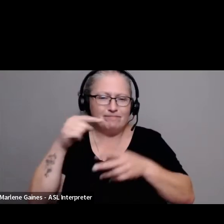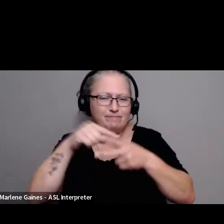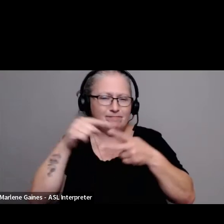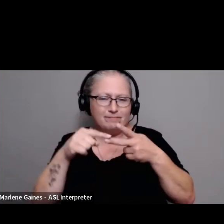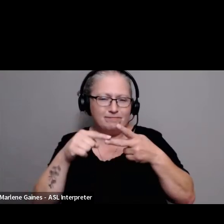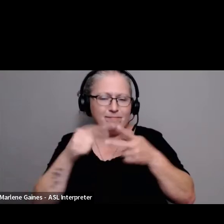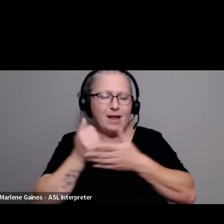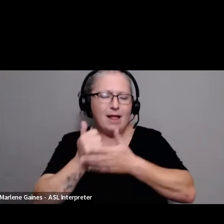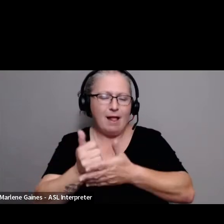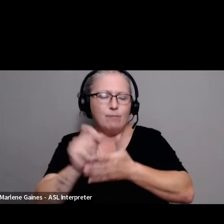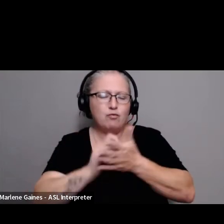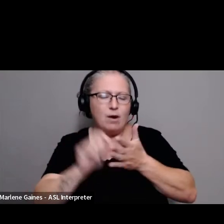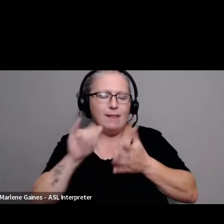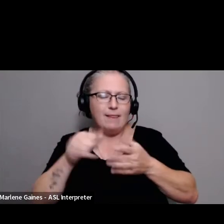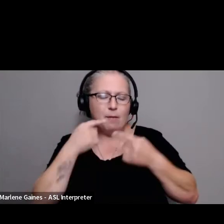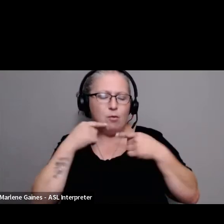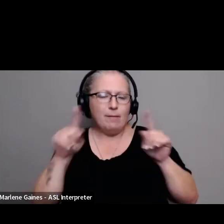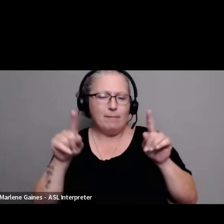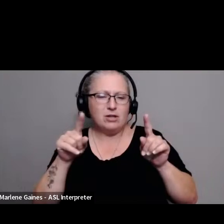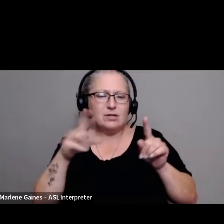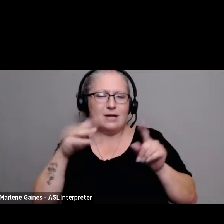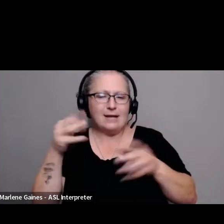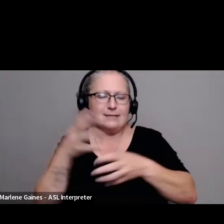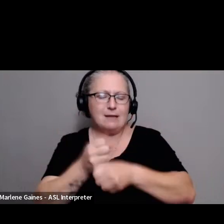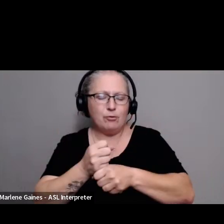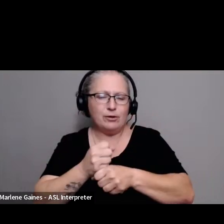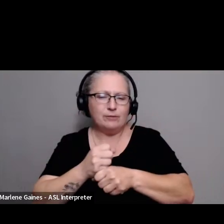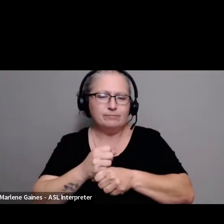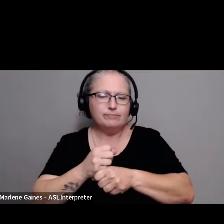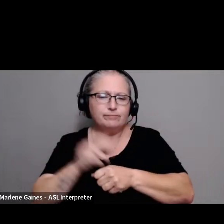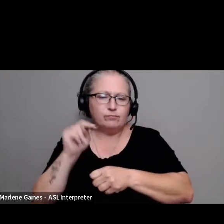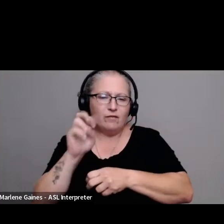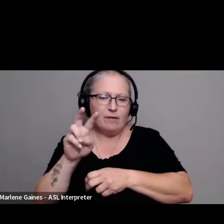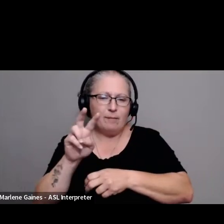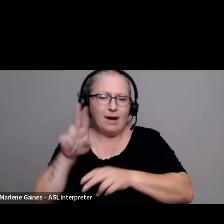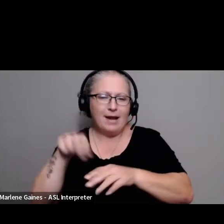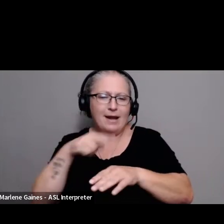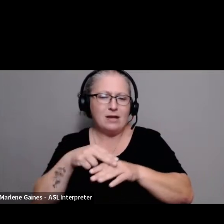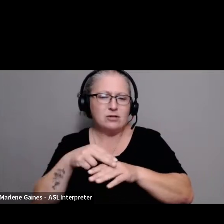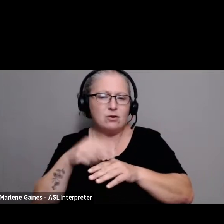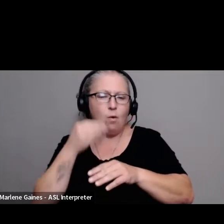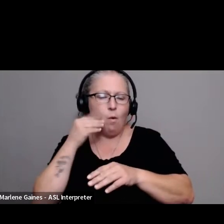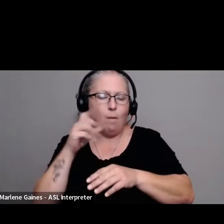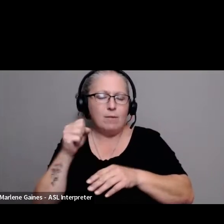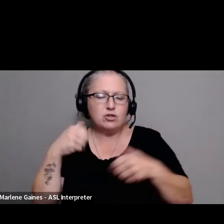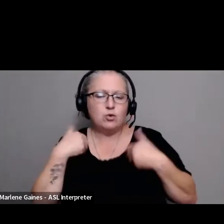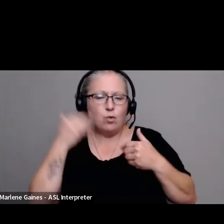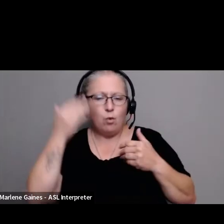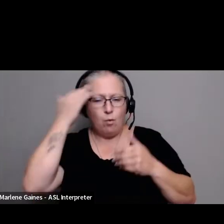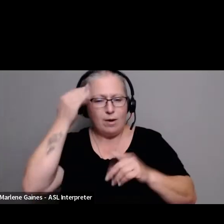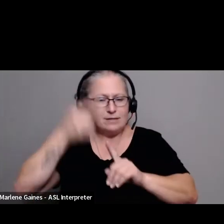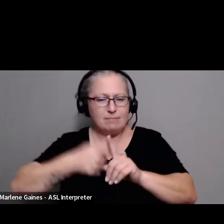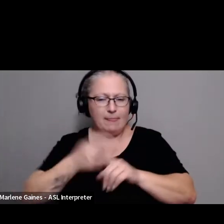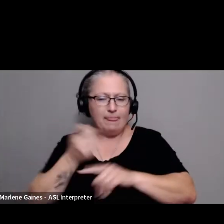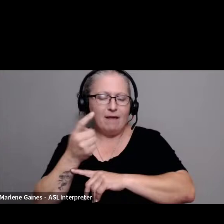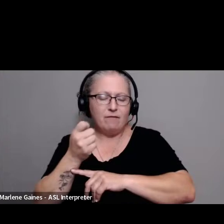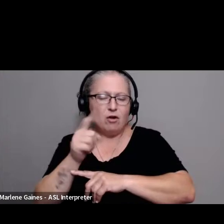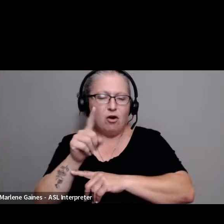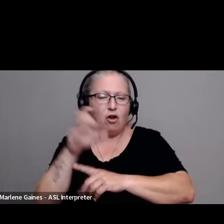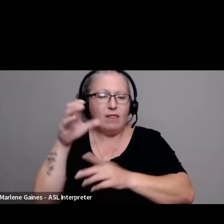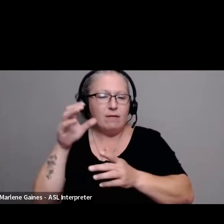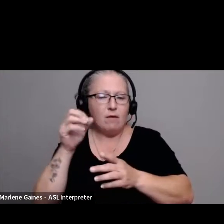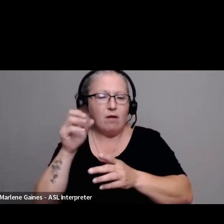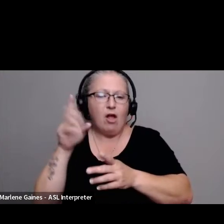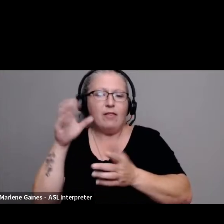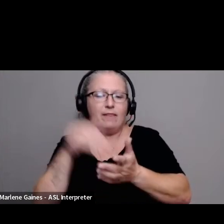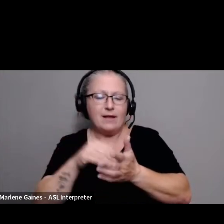also helped with the writing of this proclamation and summary. November is National Homeless Youth Awareness Month. Every year, hundreds of thousands of